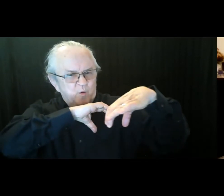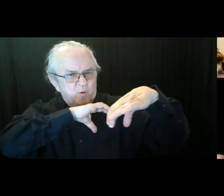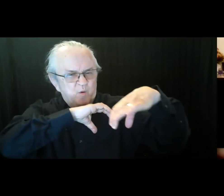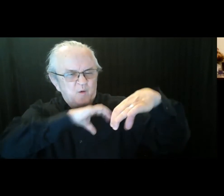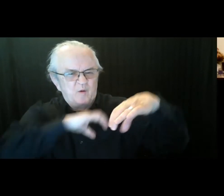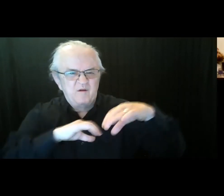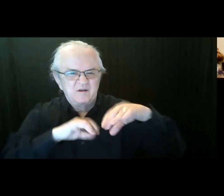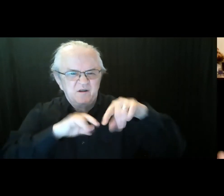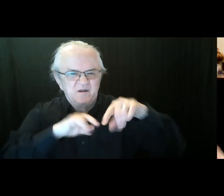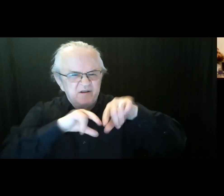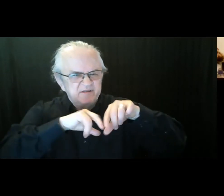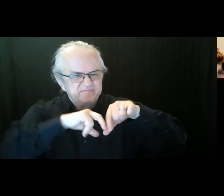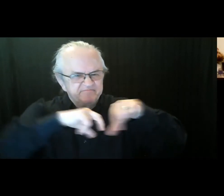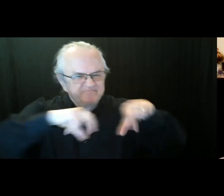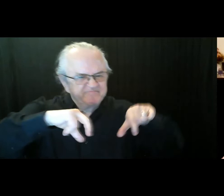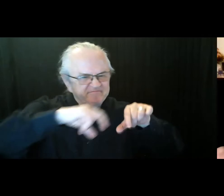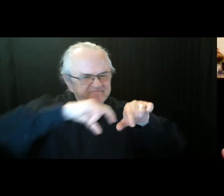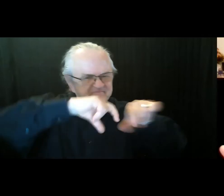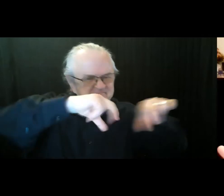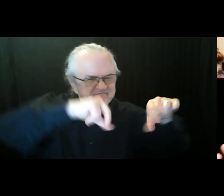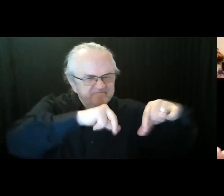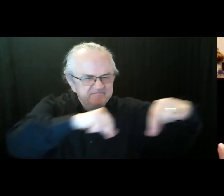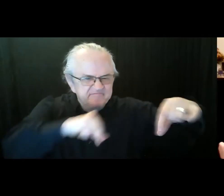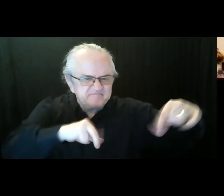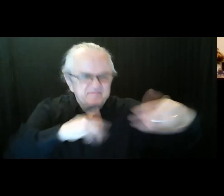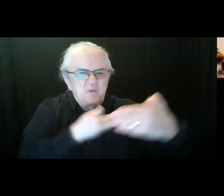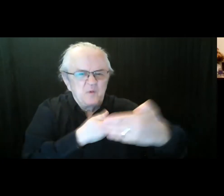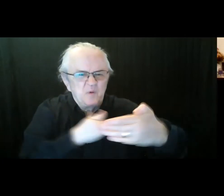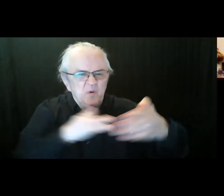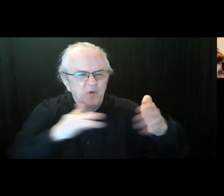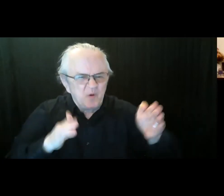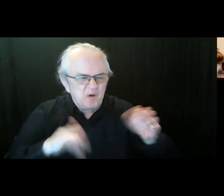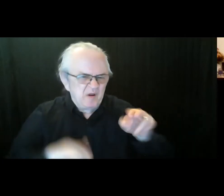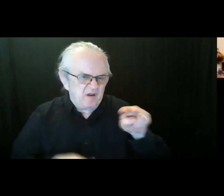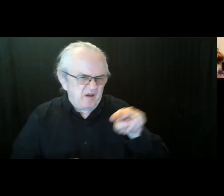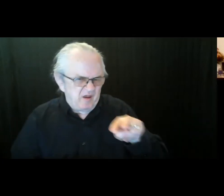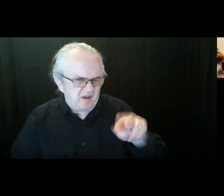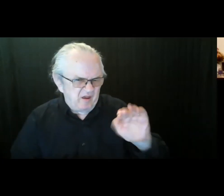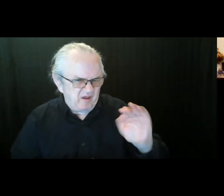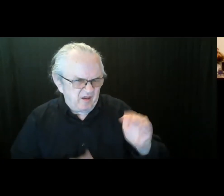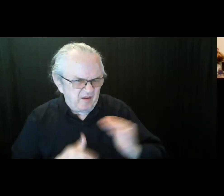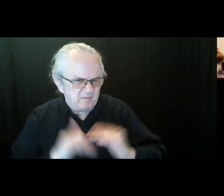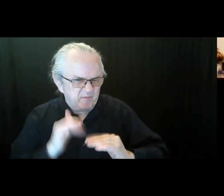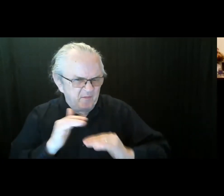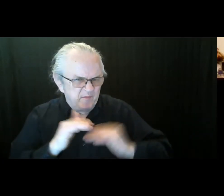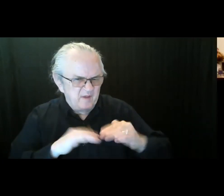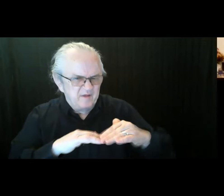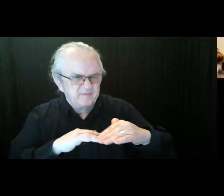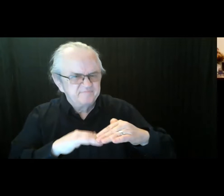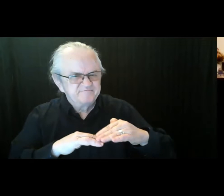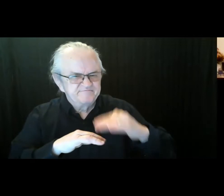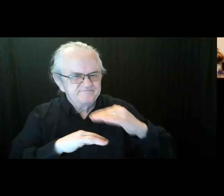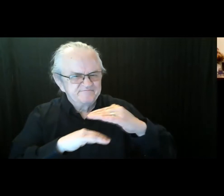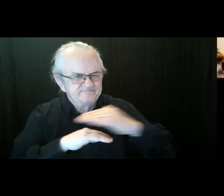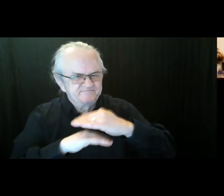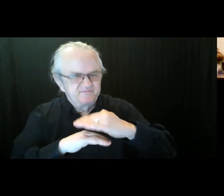coming off it at strange angles. It had apparently been built on the remains of an old house that had